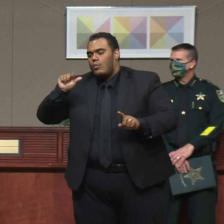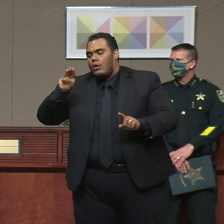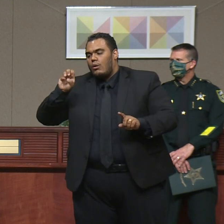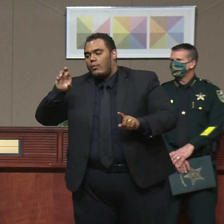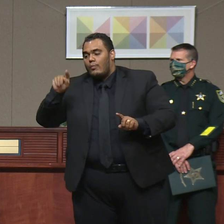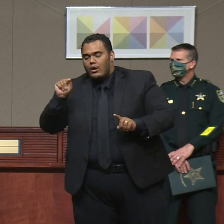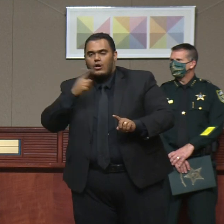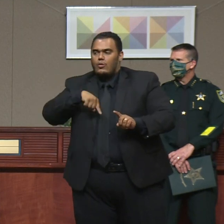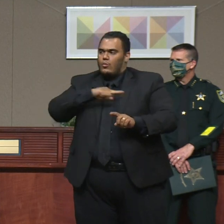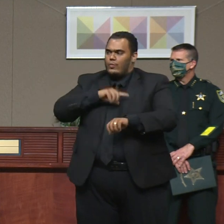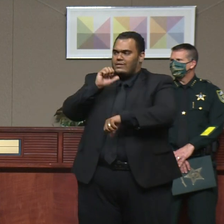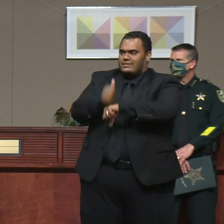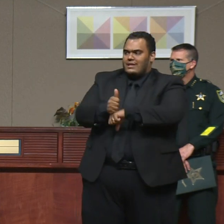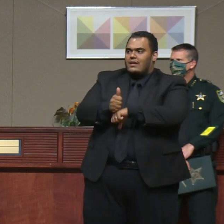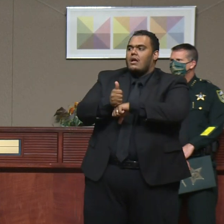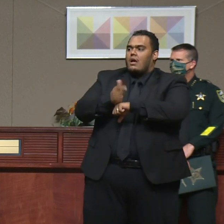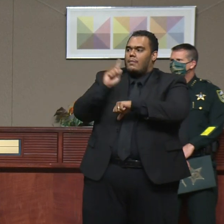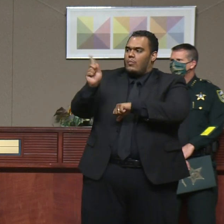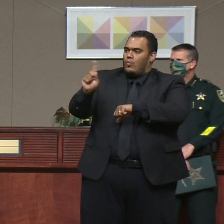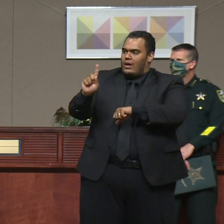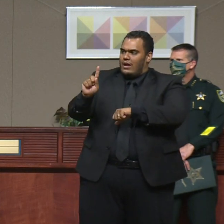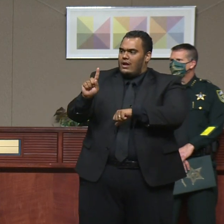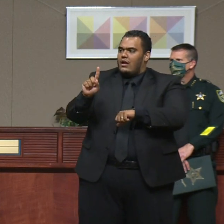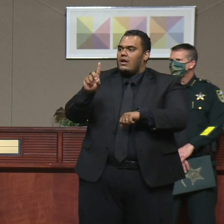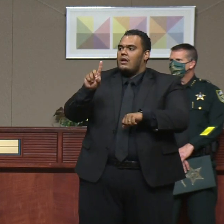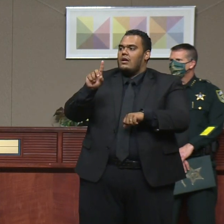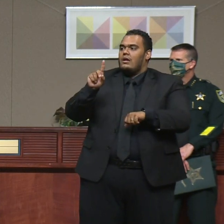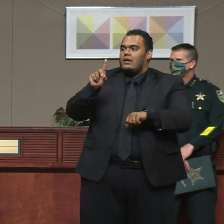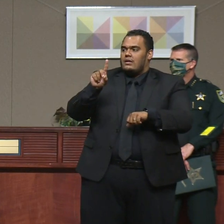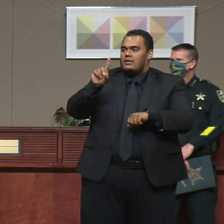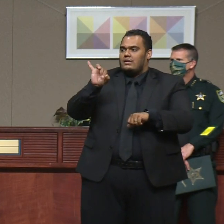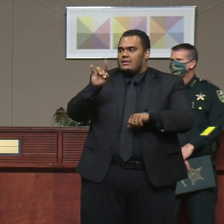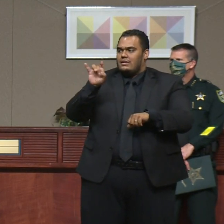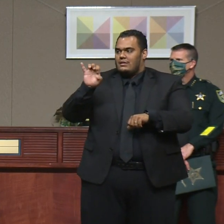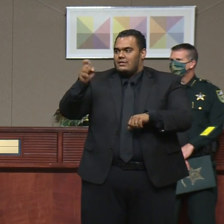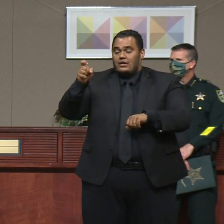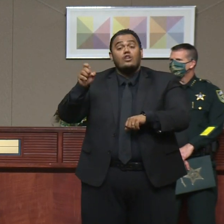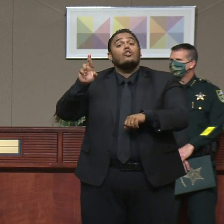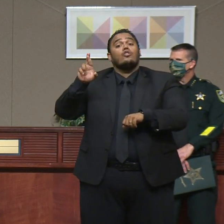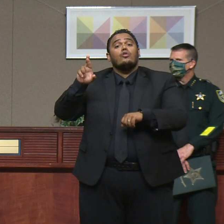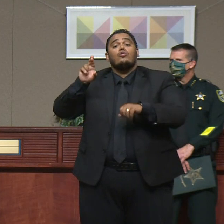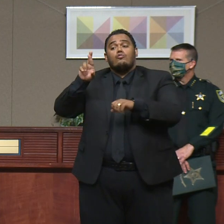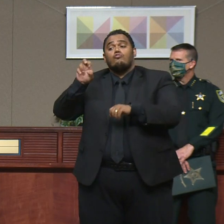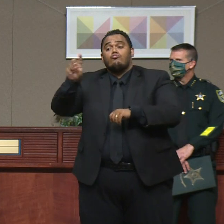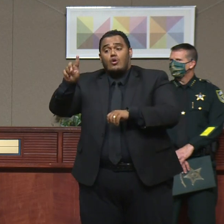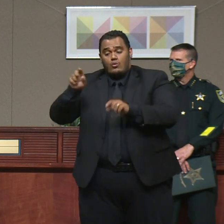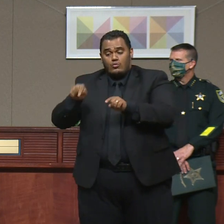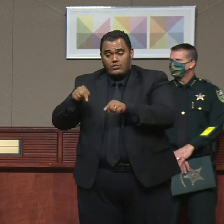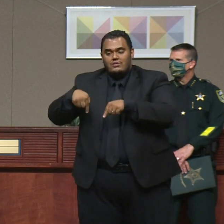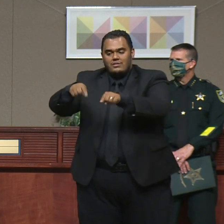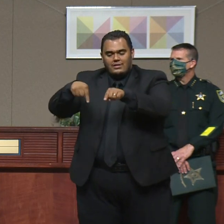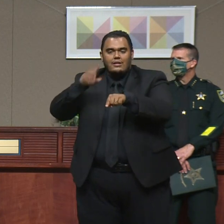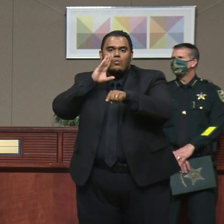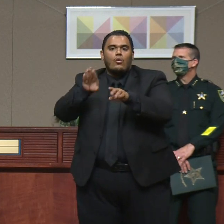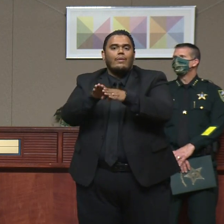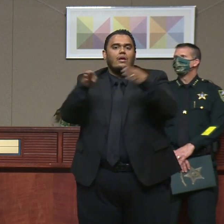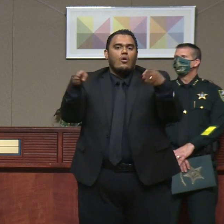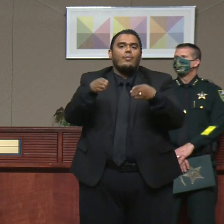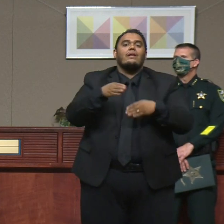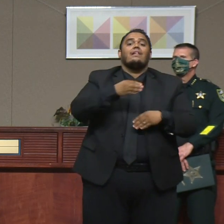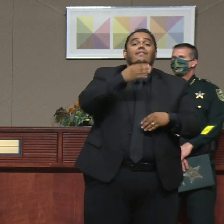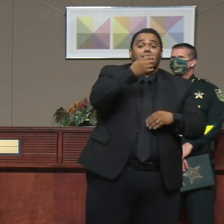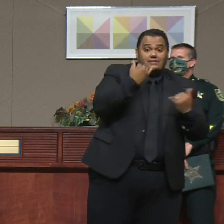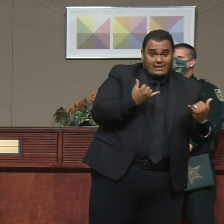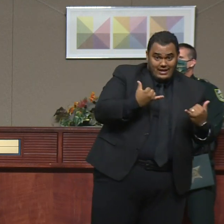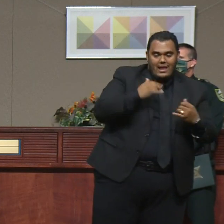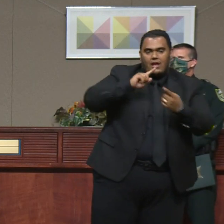open 6 days a week, Monday through Saturday from 7 a.m. to 1 p.m. Residents and healthcare providers and first